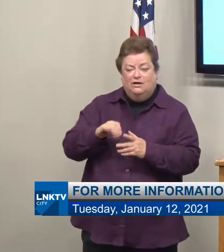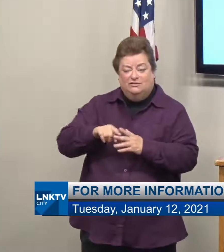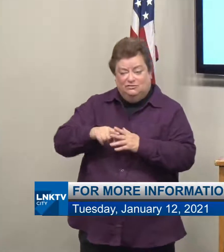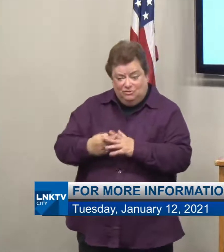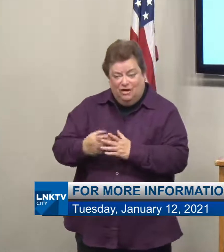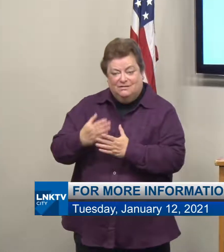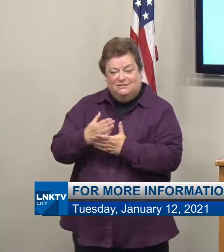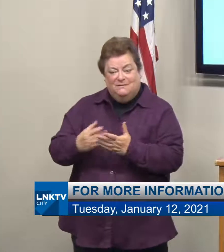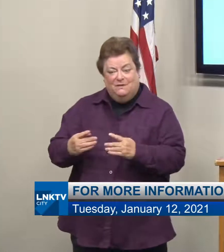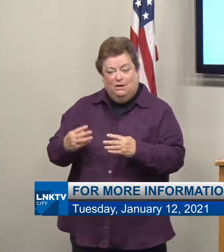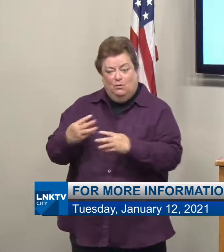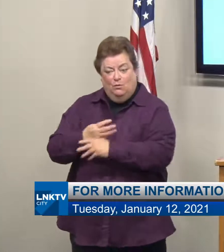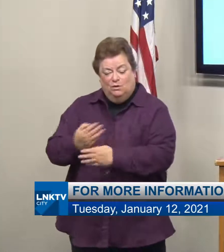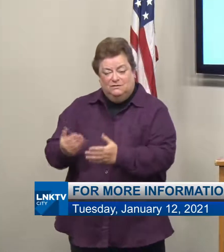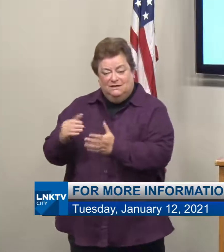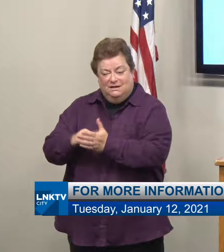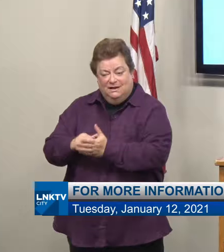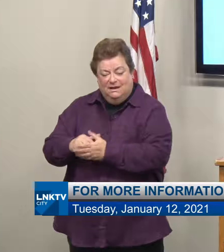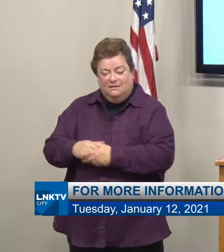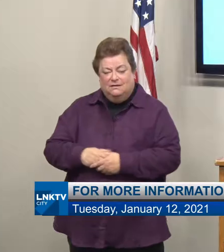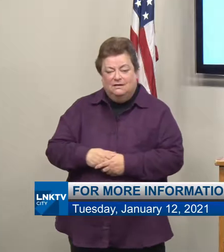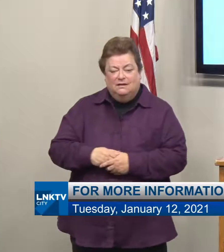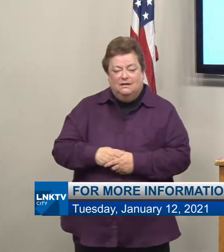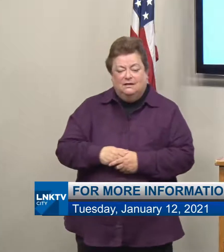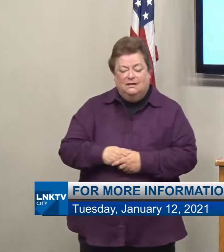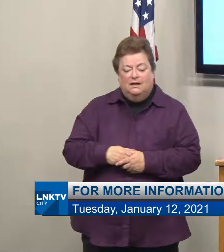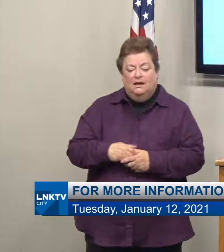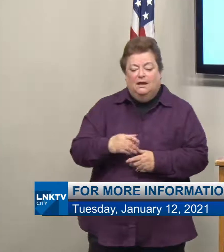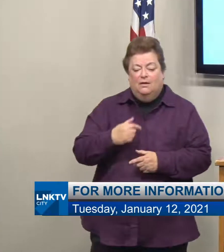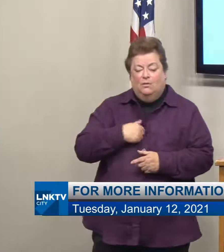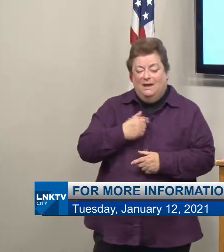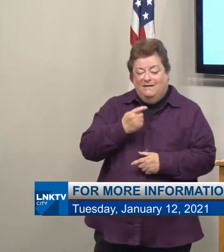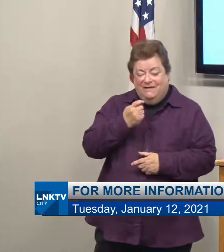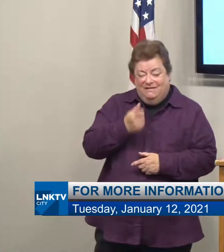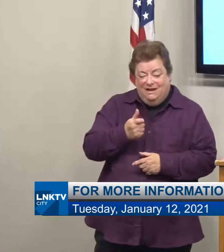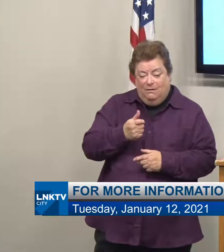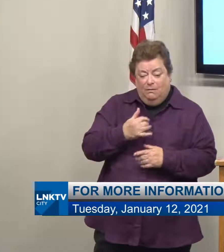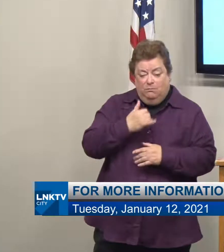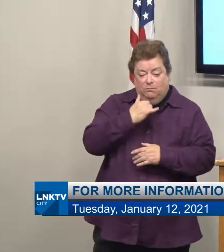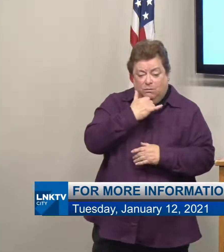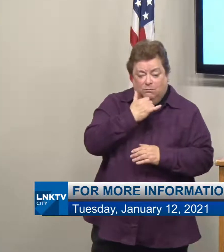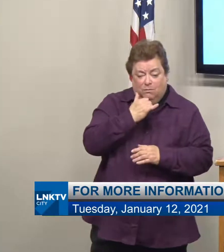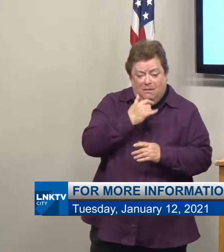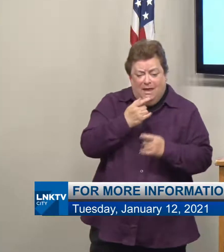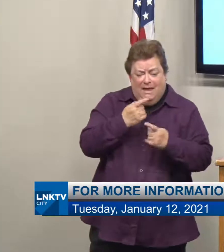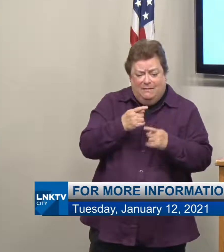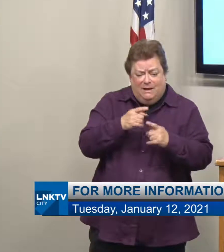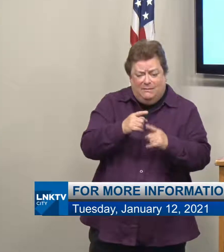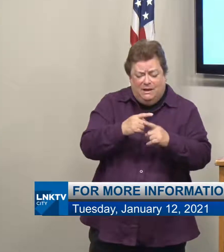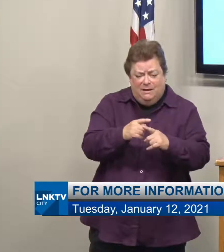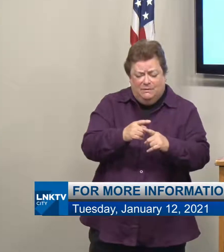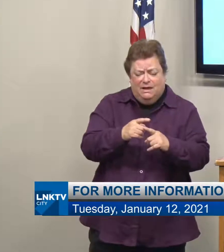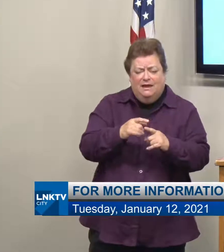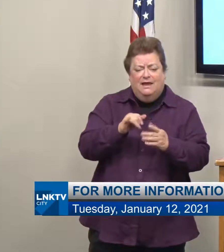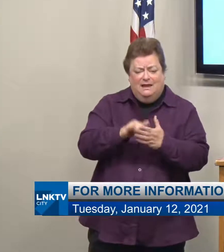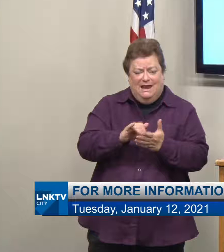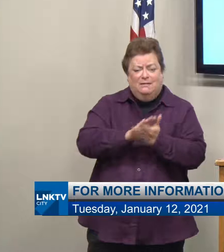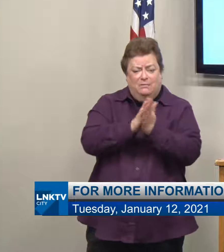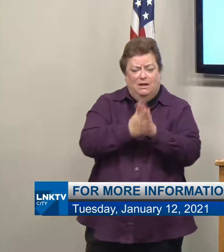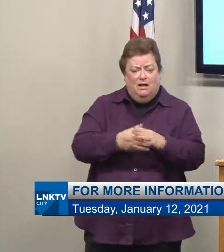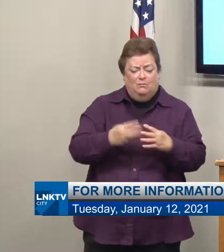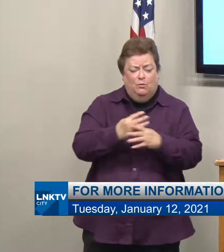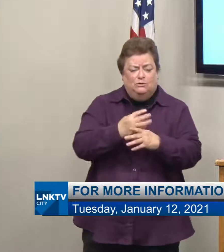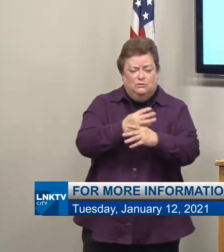Because we know that COVID blips can turn into COVID surges like we are witnessing in other parts of the country, I want to remind everyone